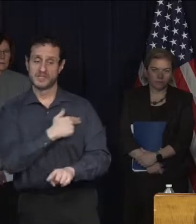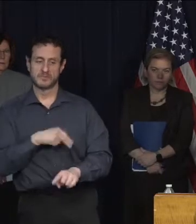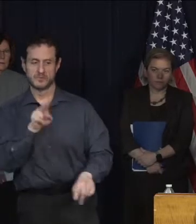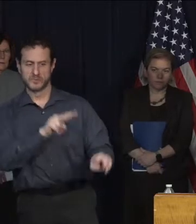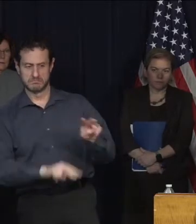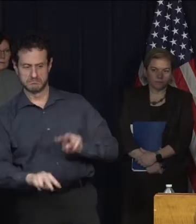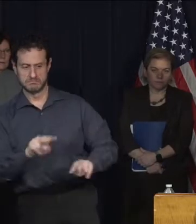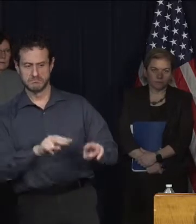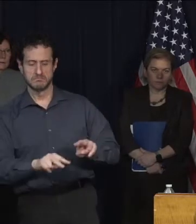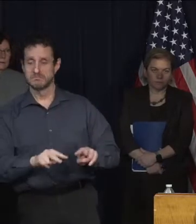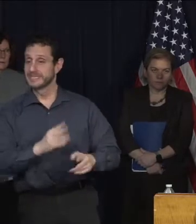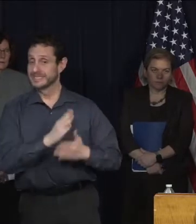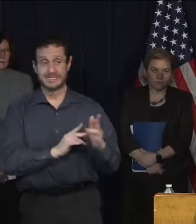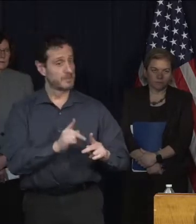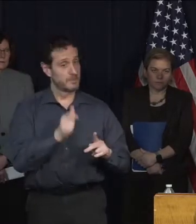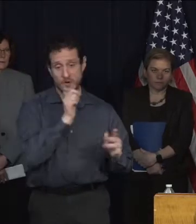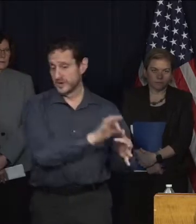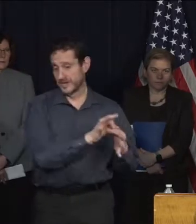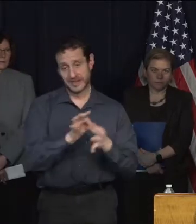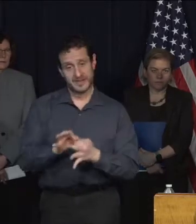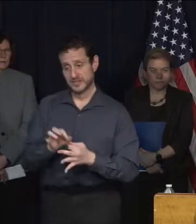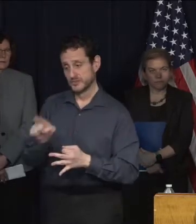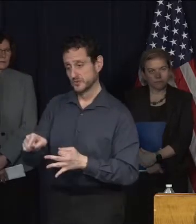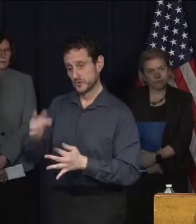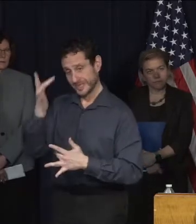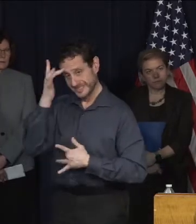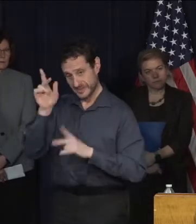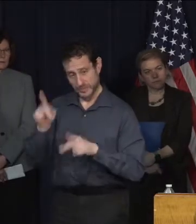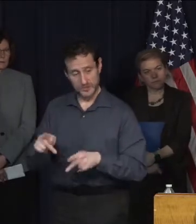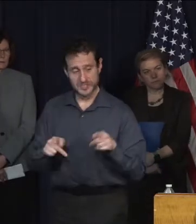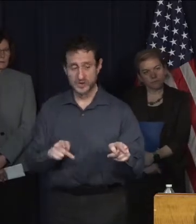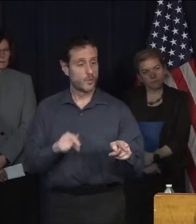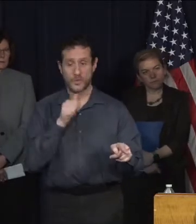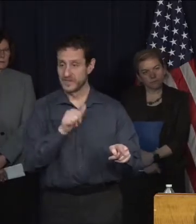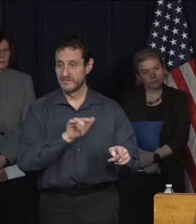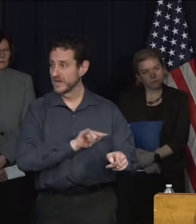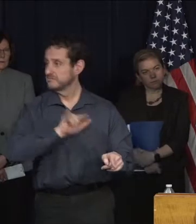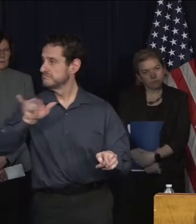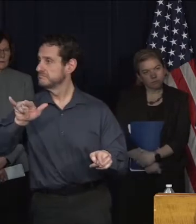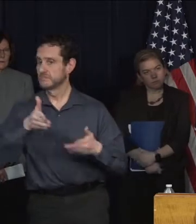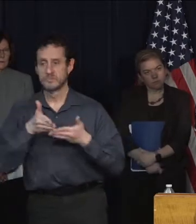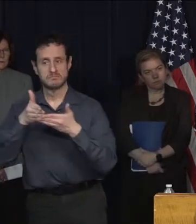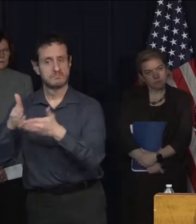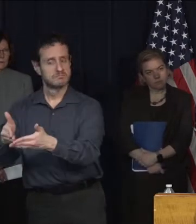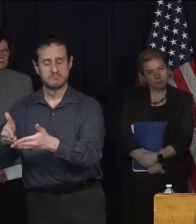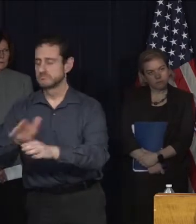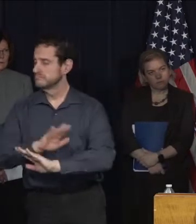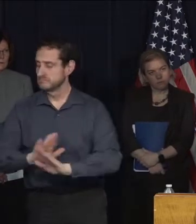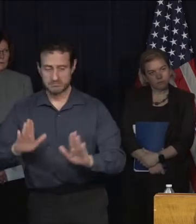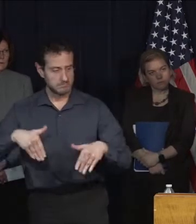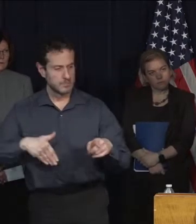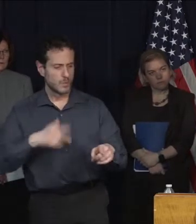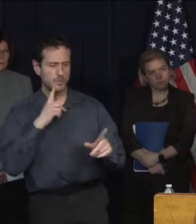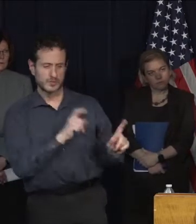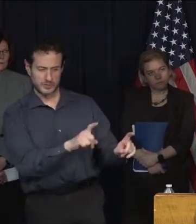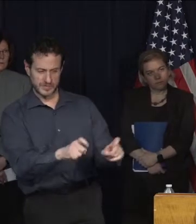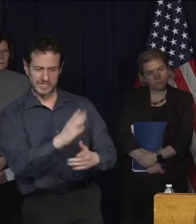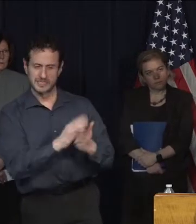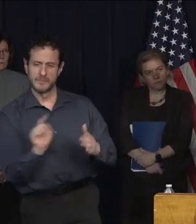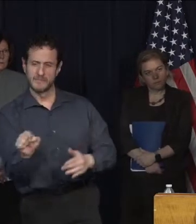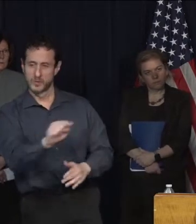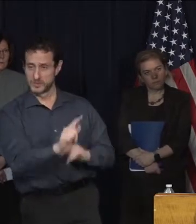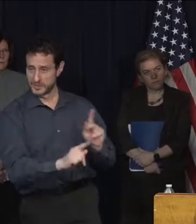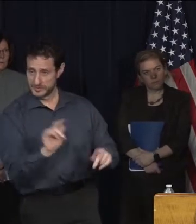to a case, you know, not connected to travel at one of the level 3 or 2 or not from a cruise. We're also trying to test some of those